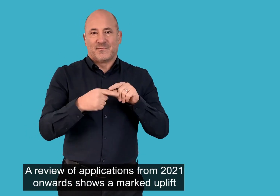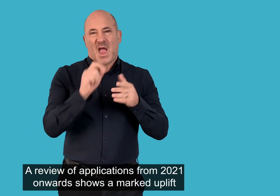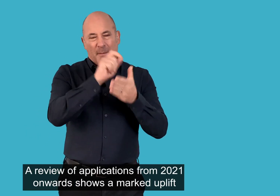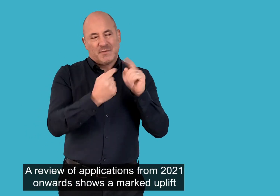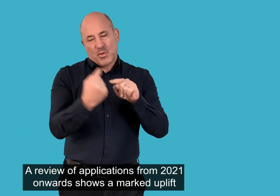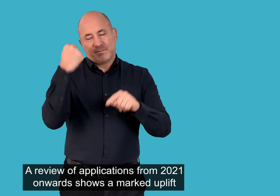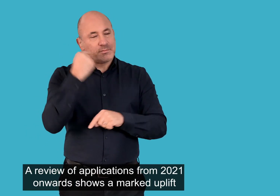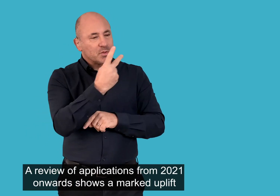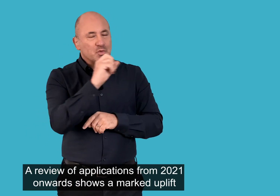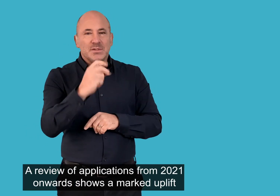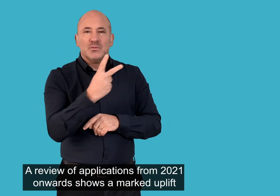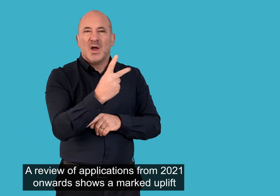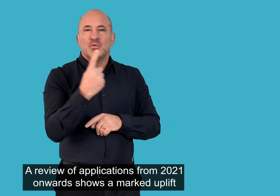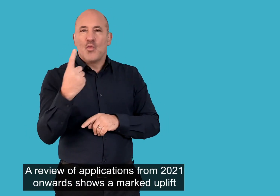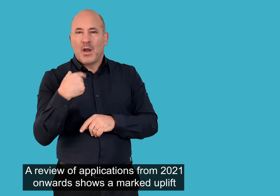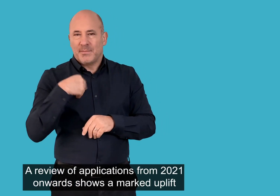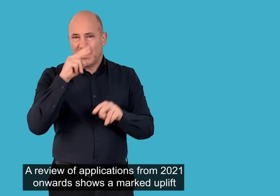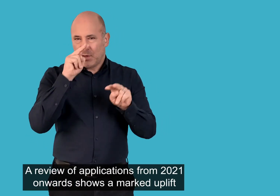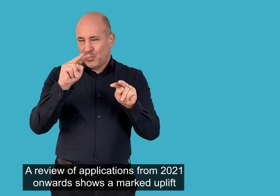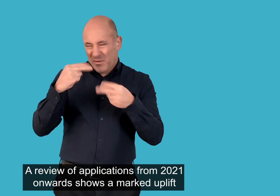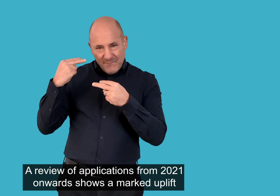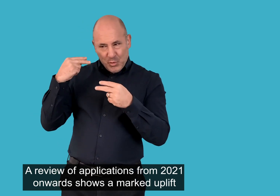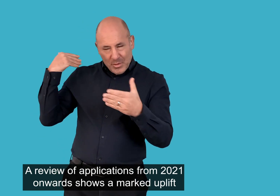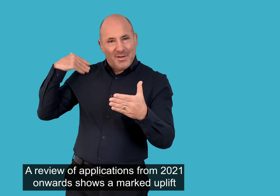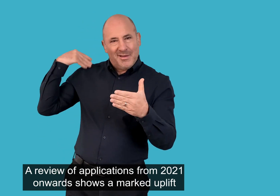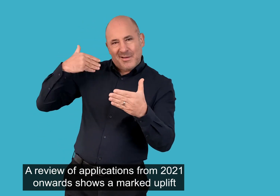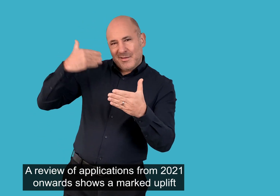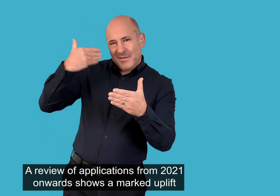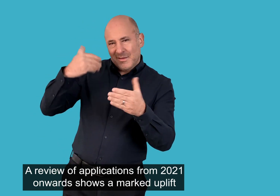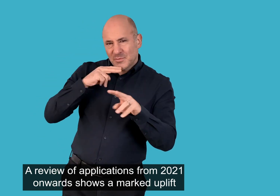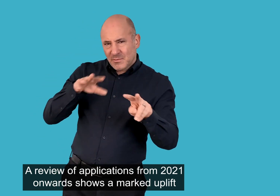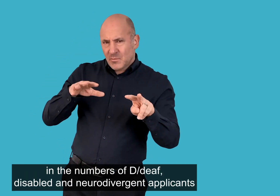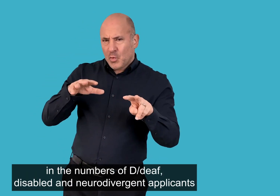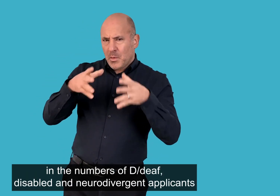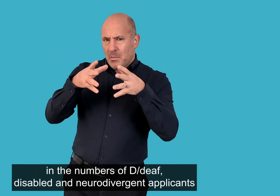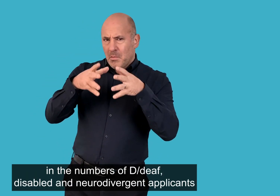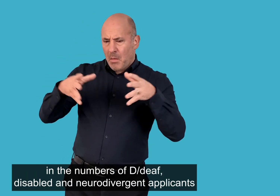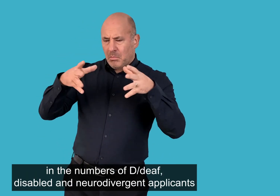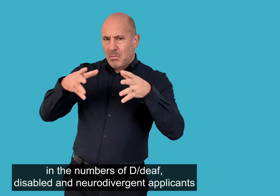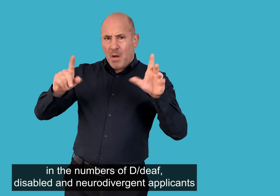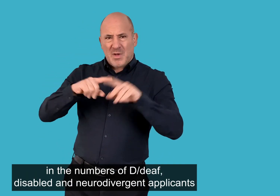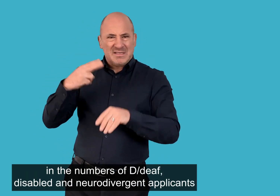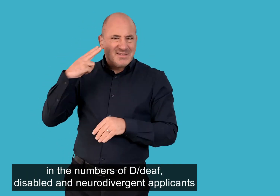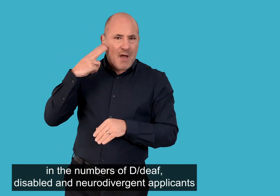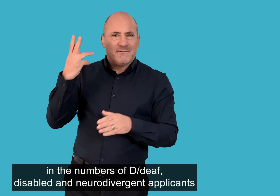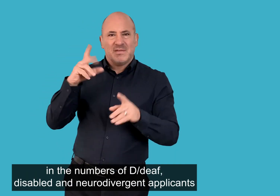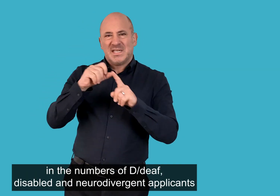of applications from 2021 onwards shows a marked uplift in the numbers of deaf, disabled